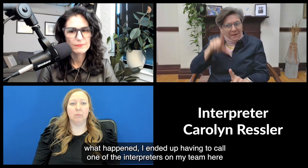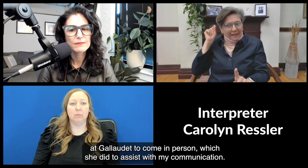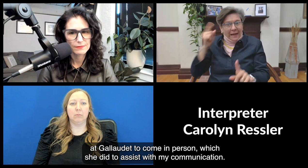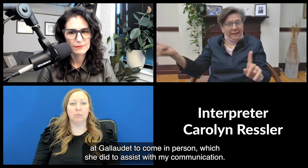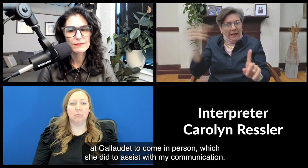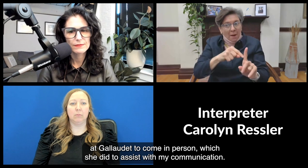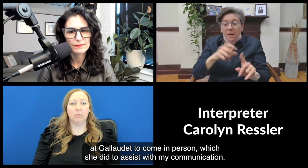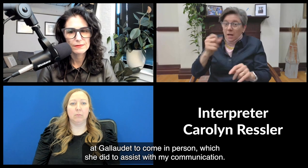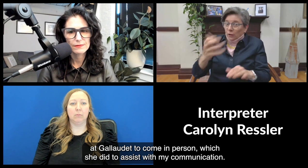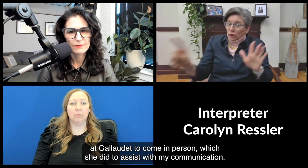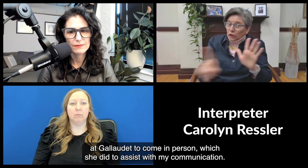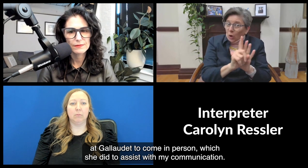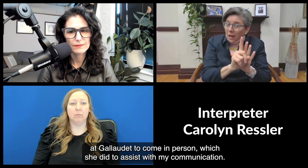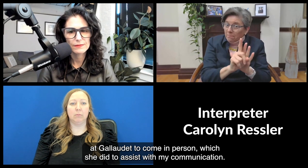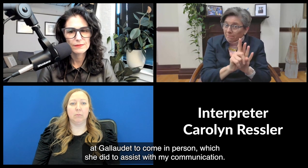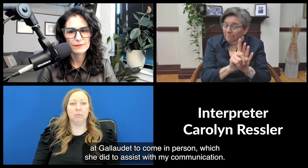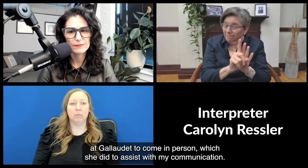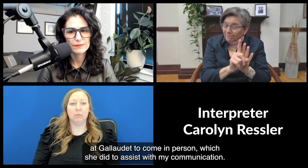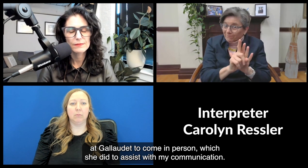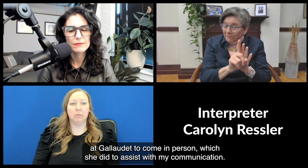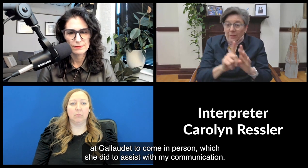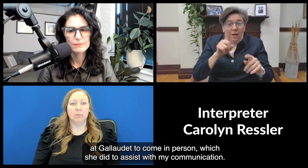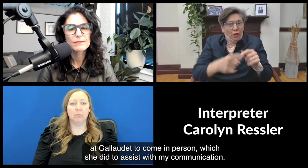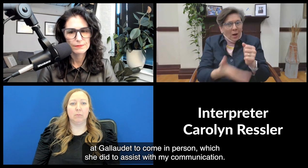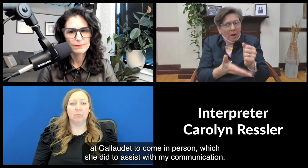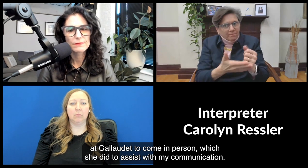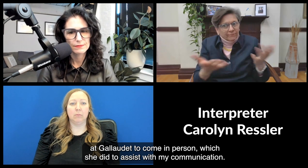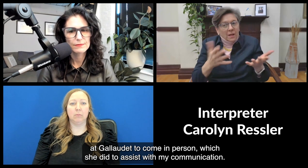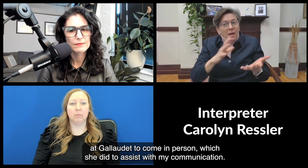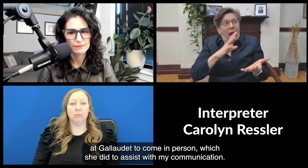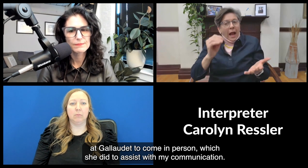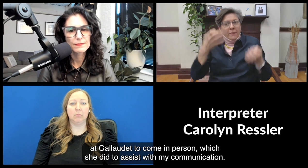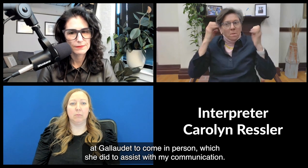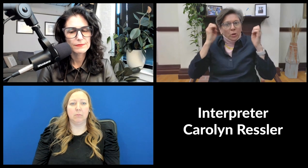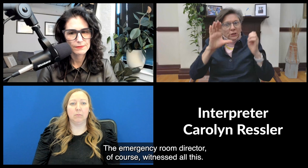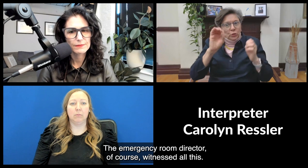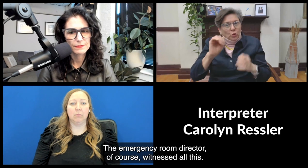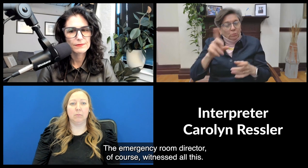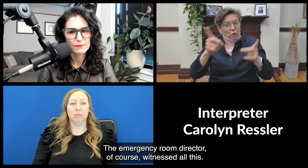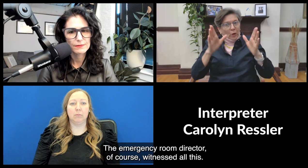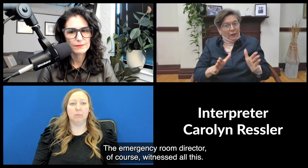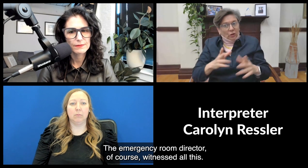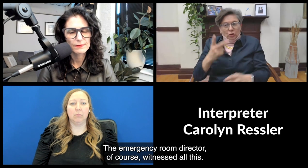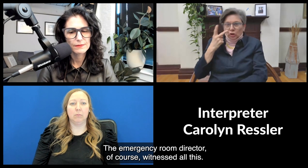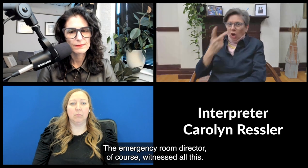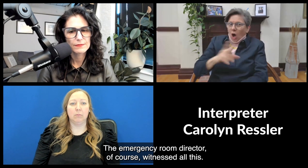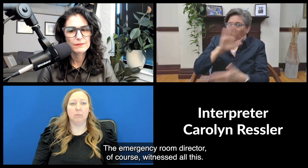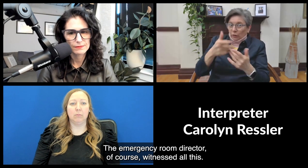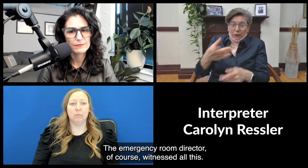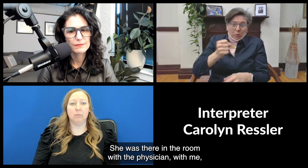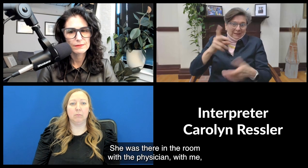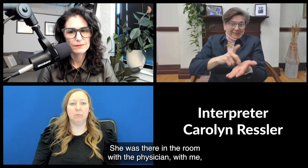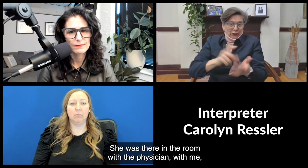having to call one of the interpreters on my team here at Gallaudet to come in person, which she did to assist with my communication. The